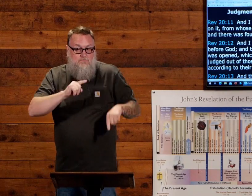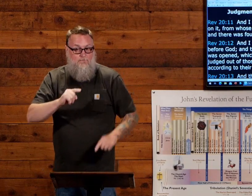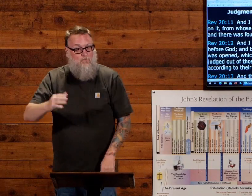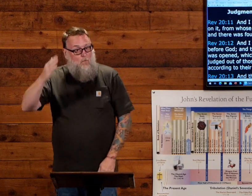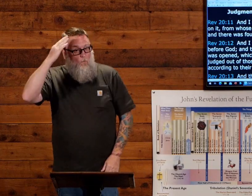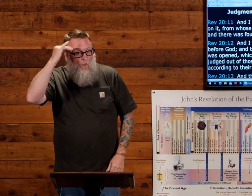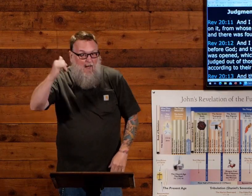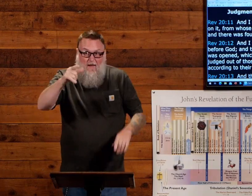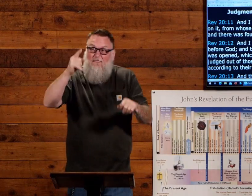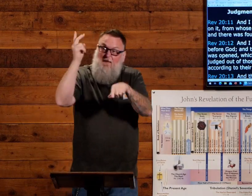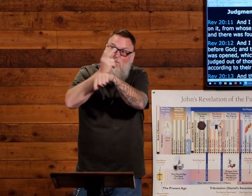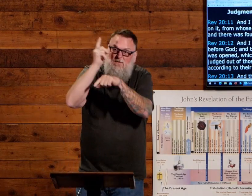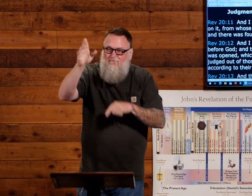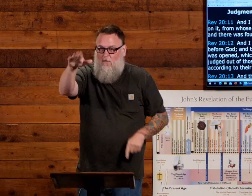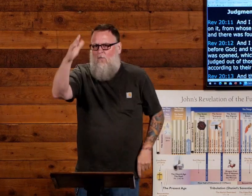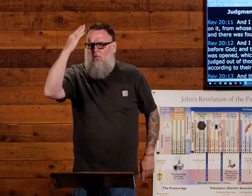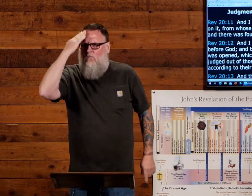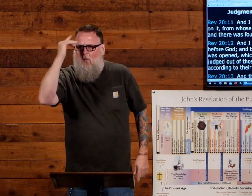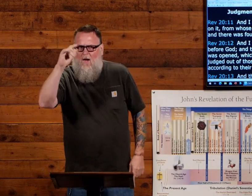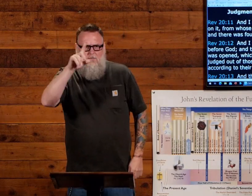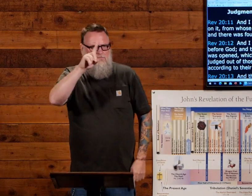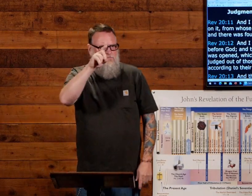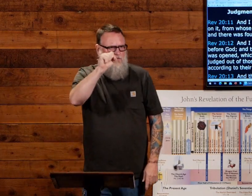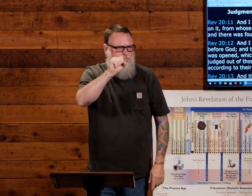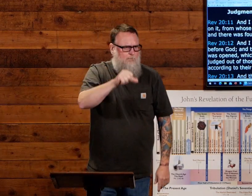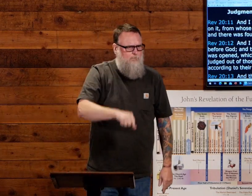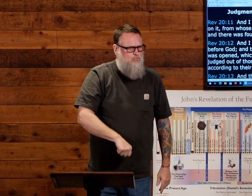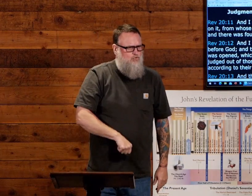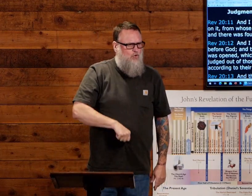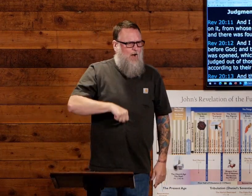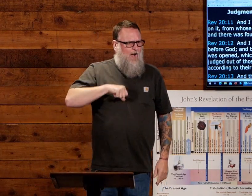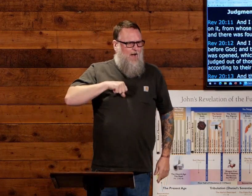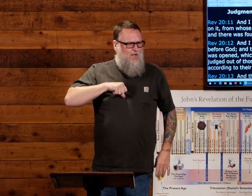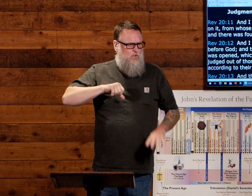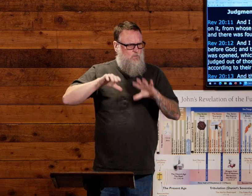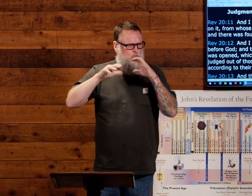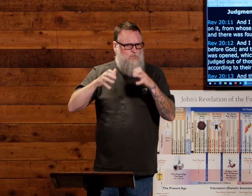So that's basically the answer. Why do they use all the thing about the stars and the sun,